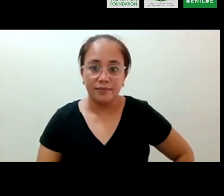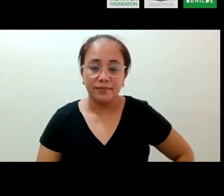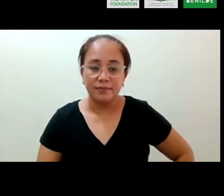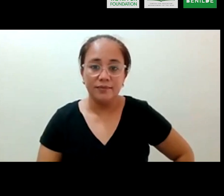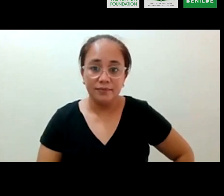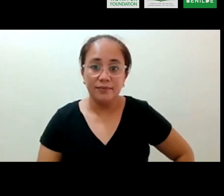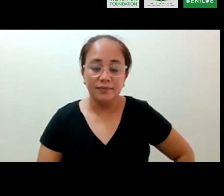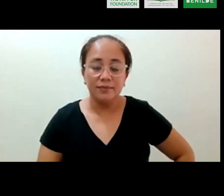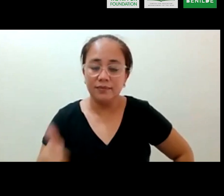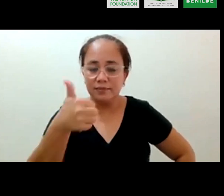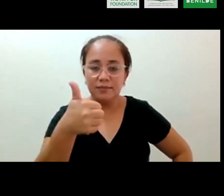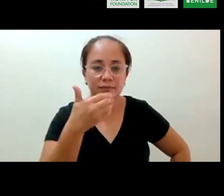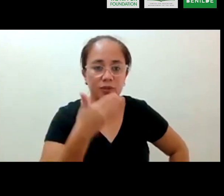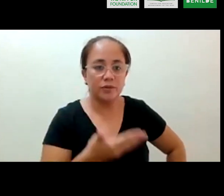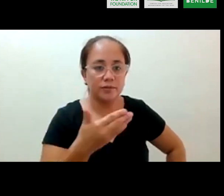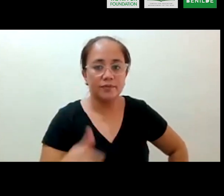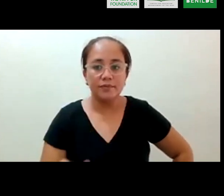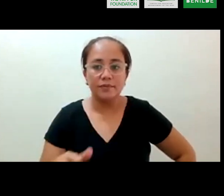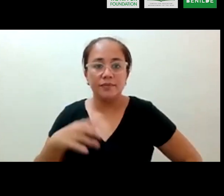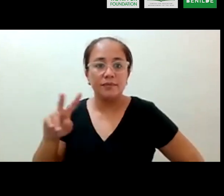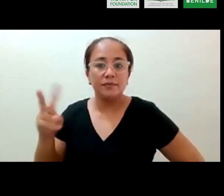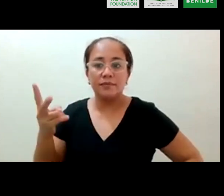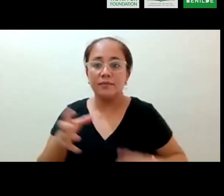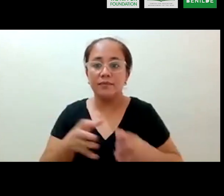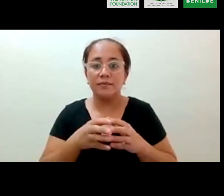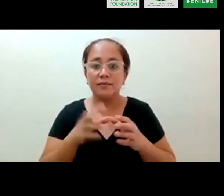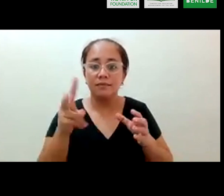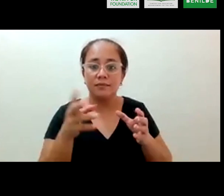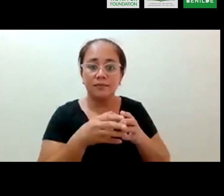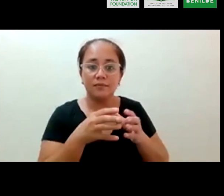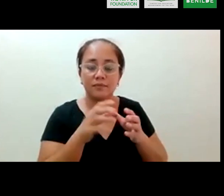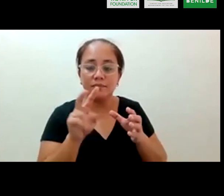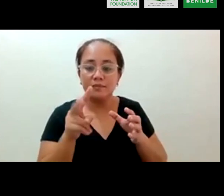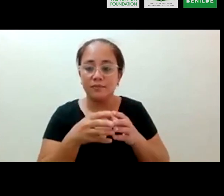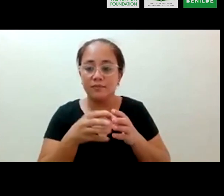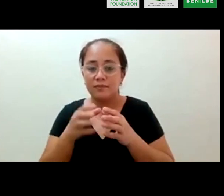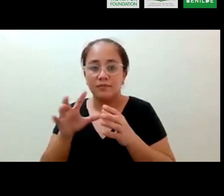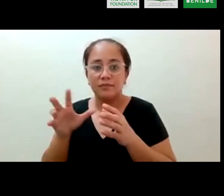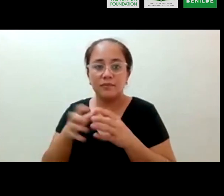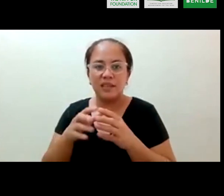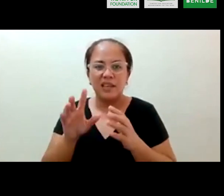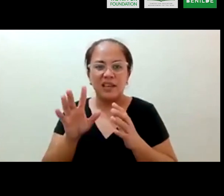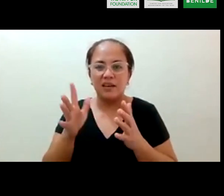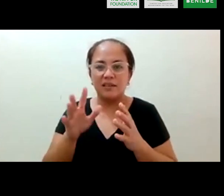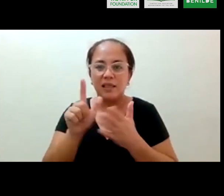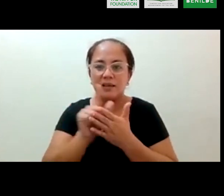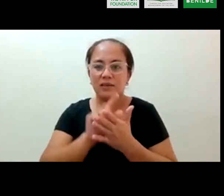Okay, good. Yes, sir. What about the second group with lessons 5 and 6?